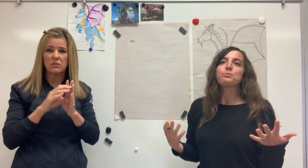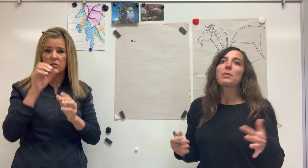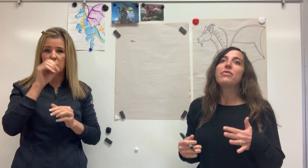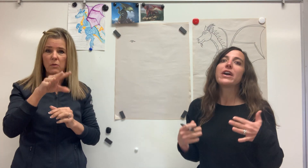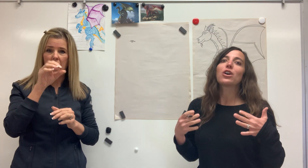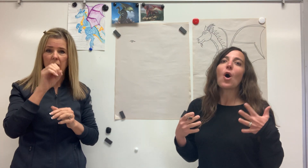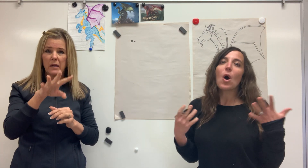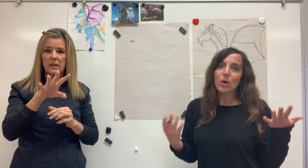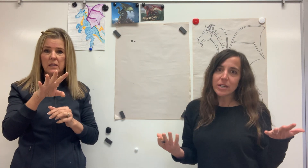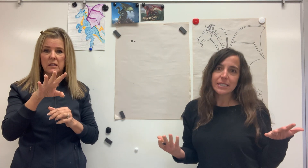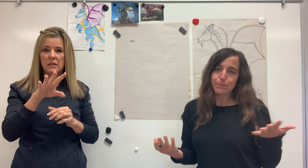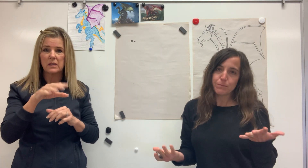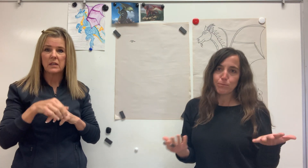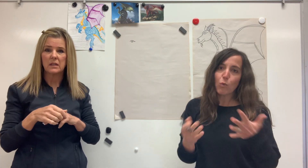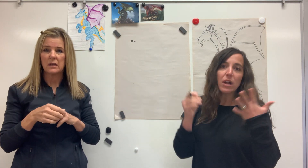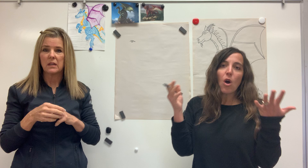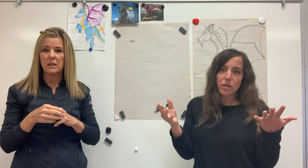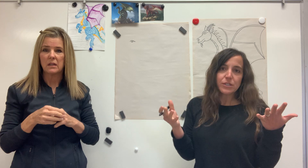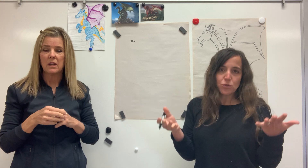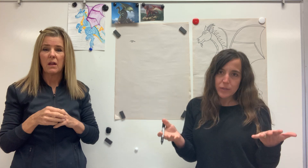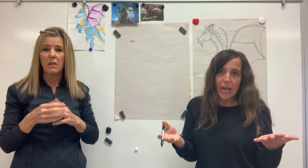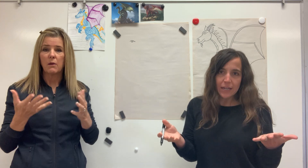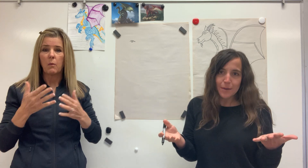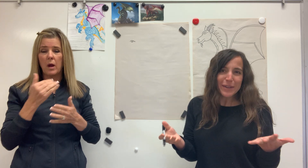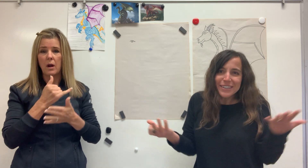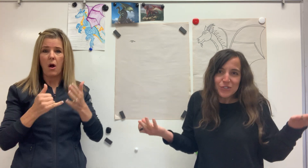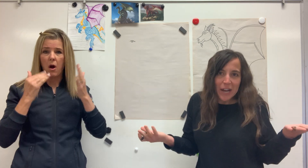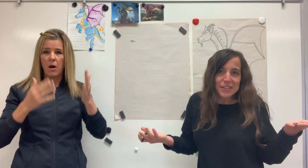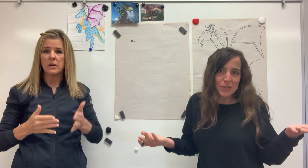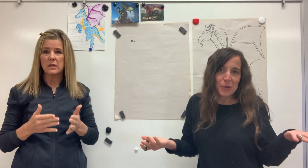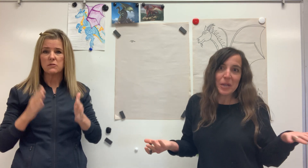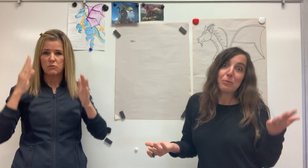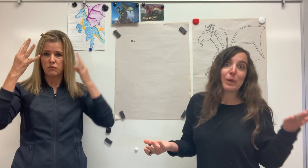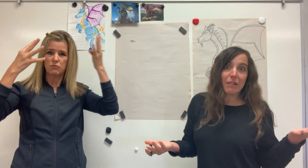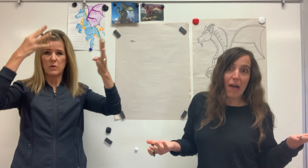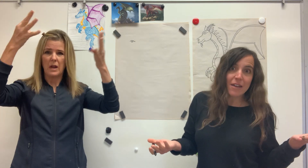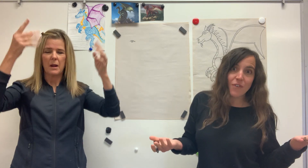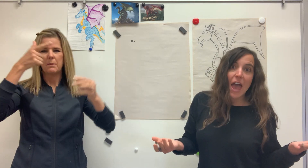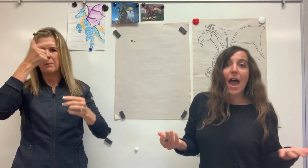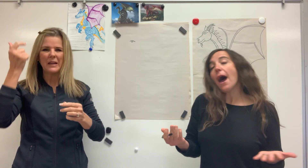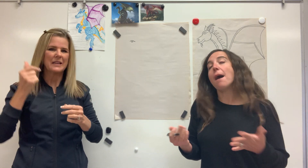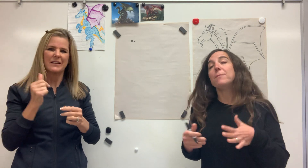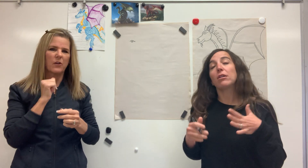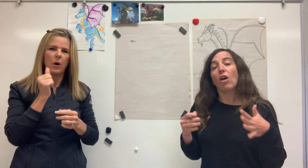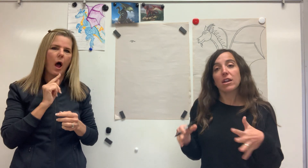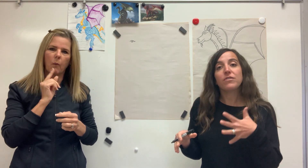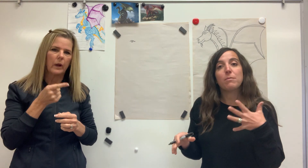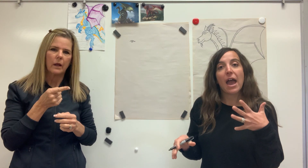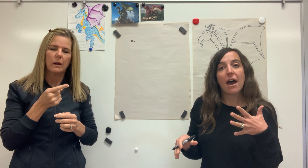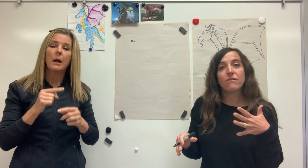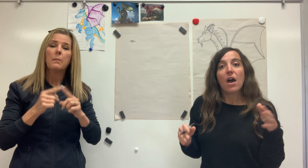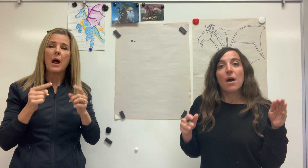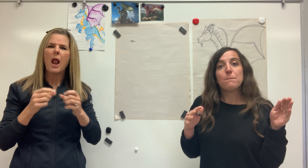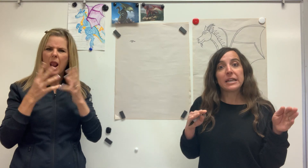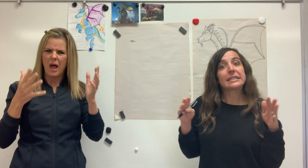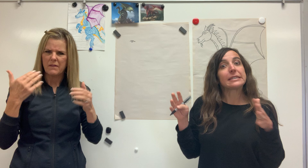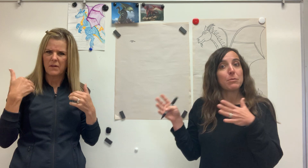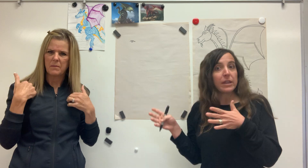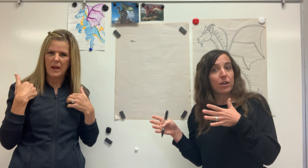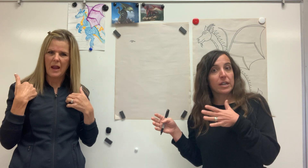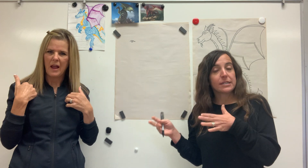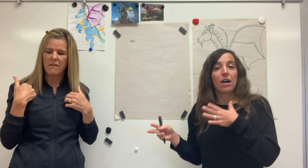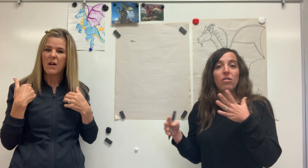course, they're artists, what artists created, because dragons are in real life, but a lot of them have